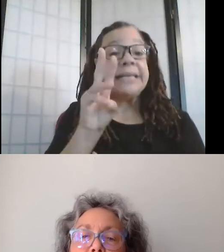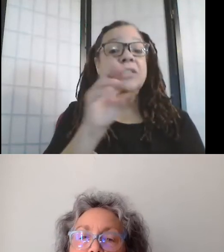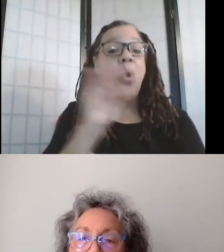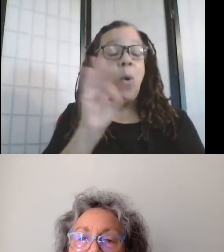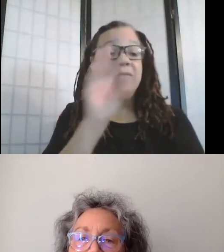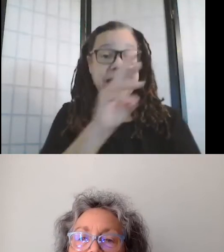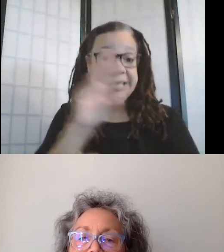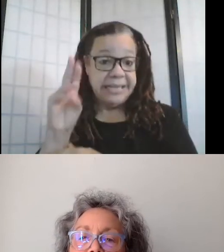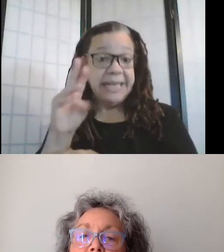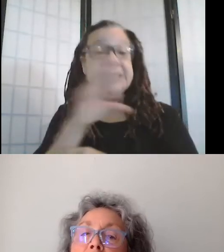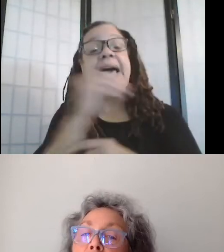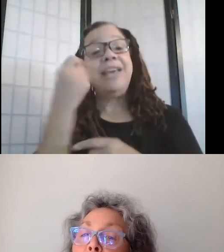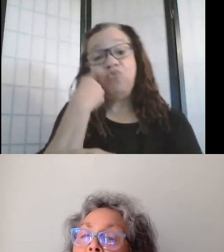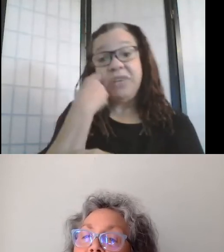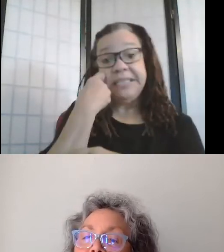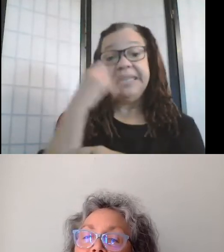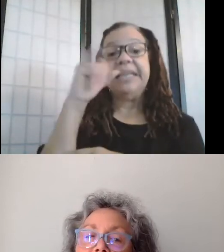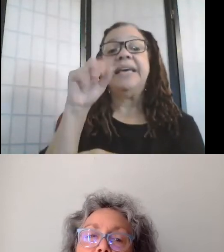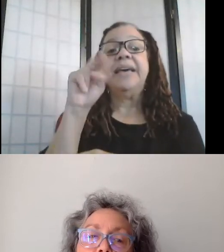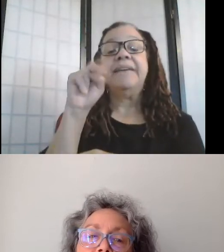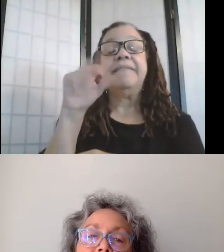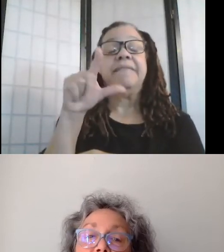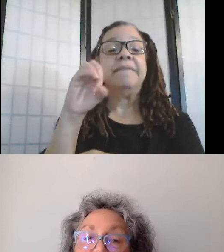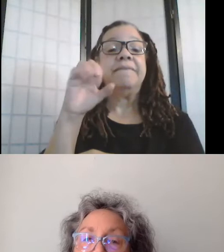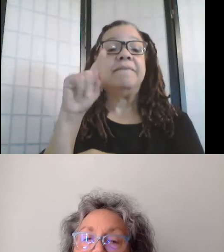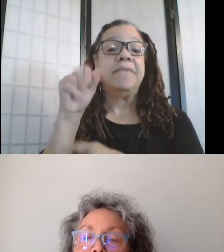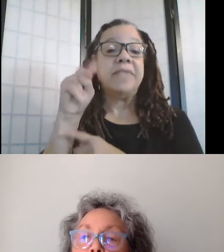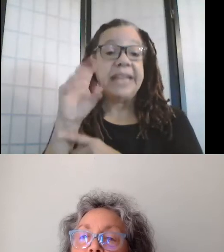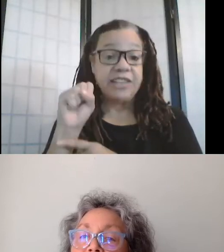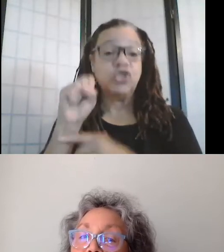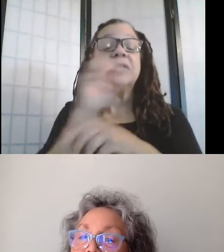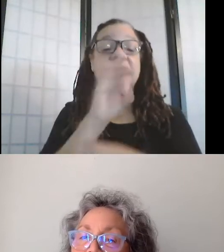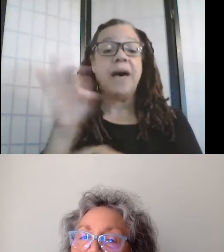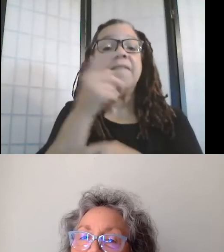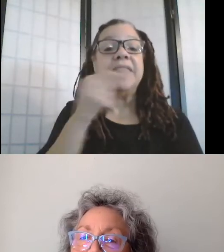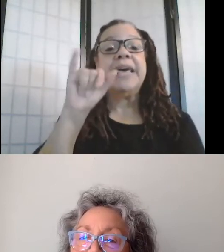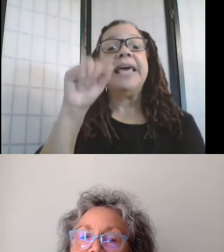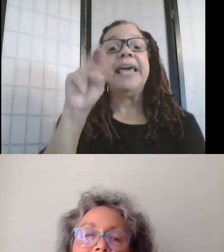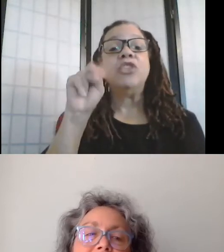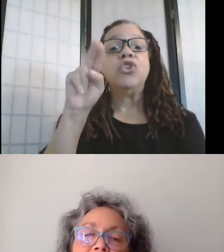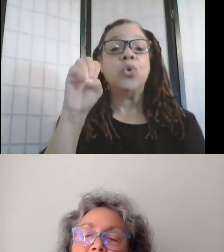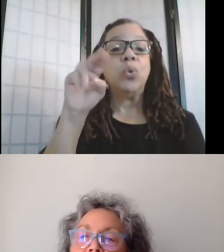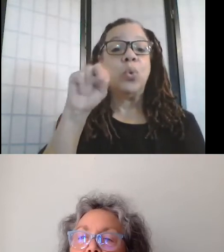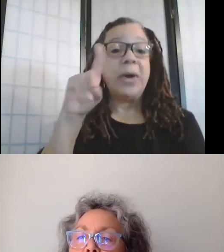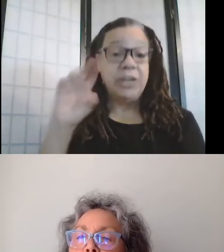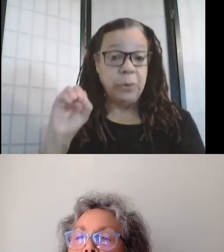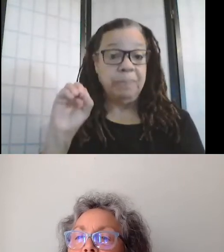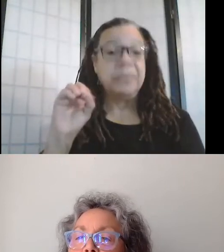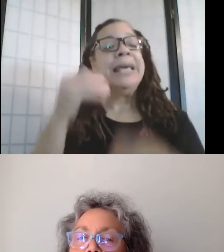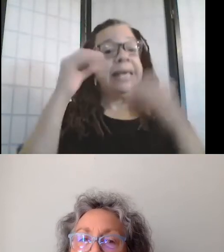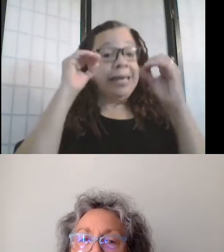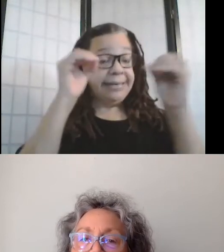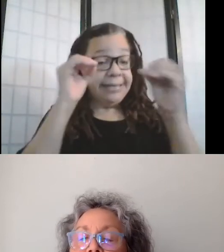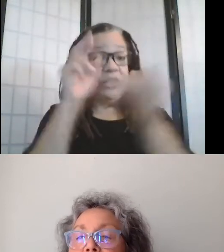and Innuendos. A new collection, The Apparatus of the Dark, will be published later this year. He teaches at the University